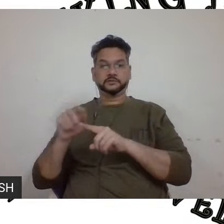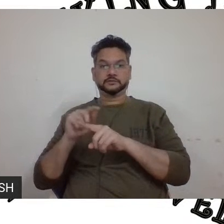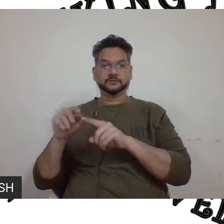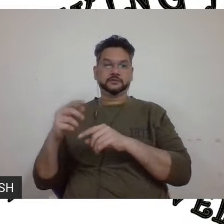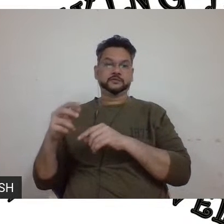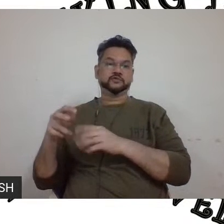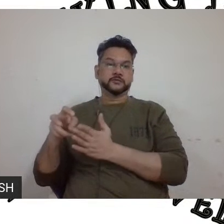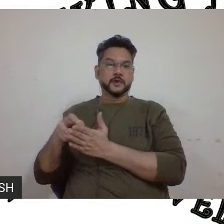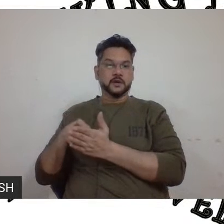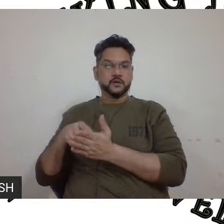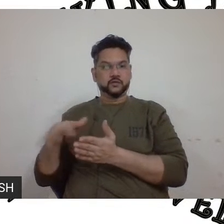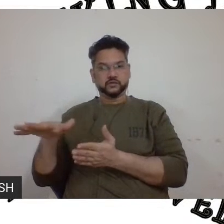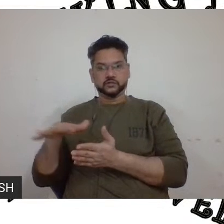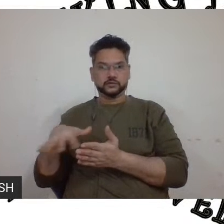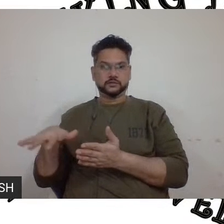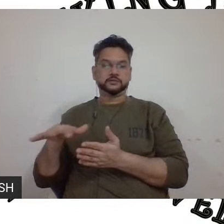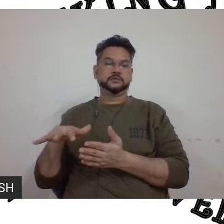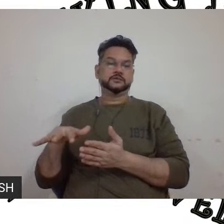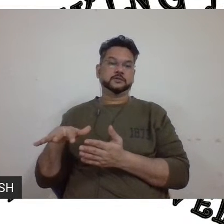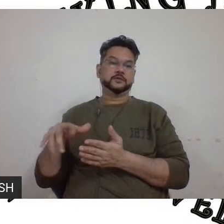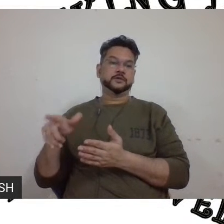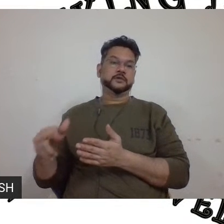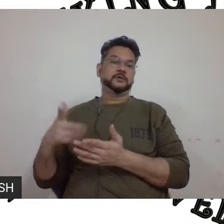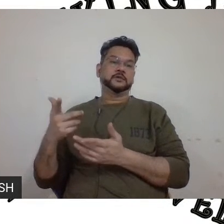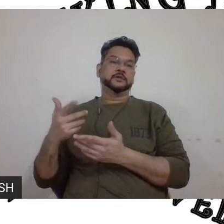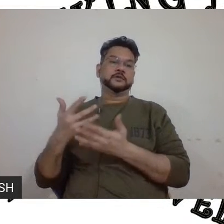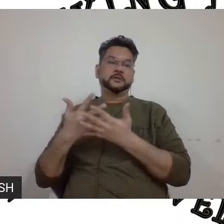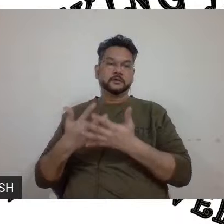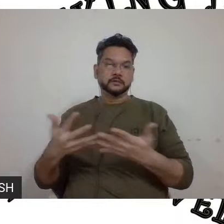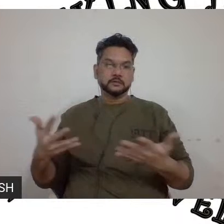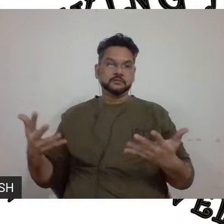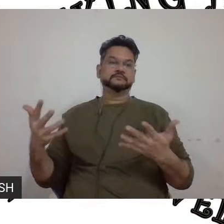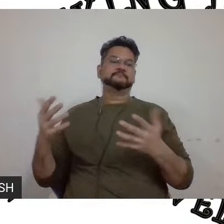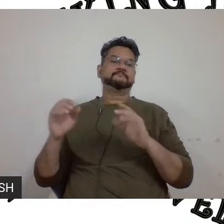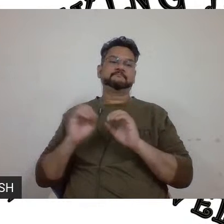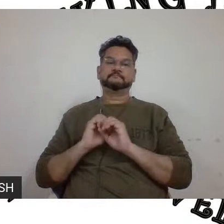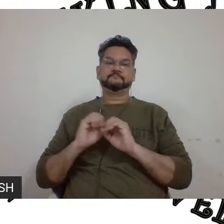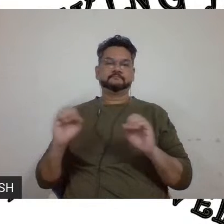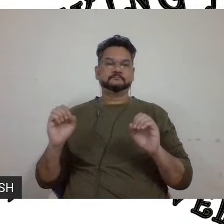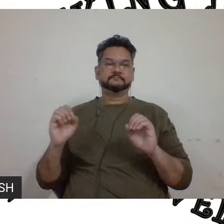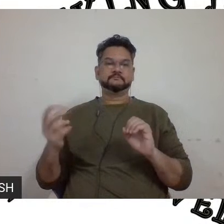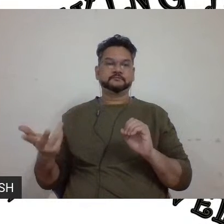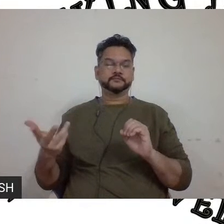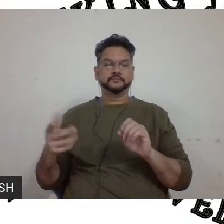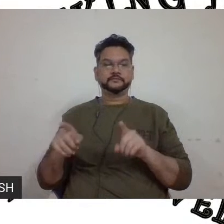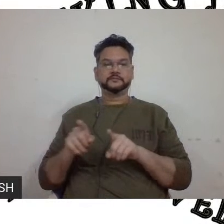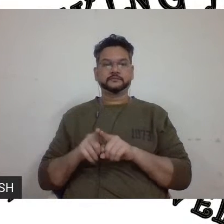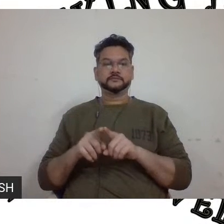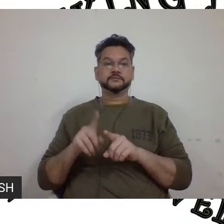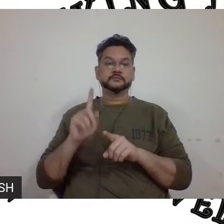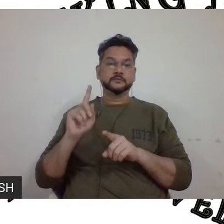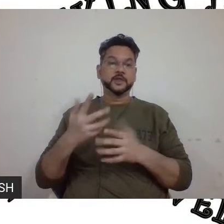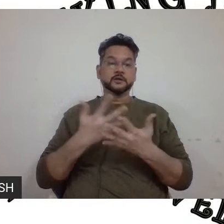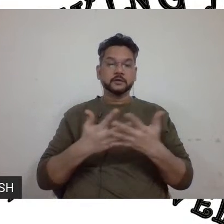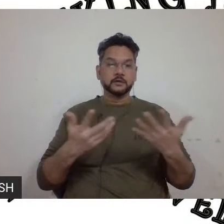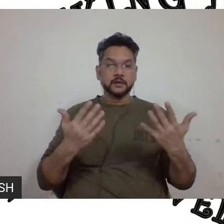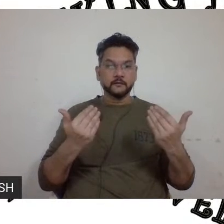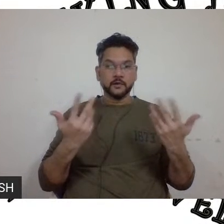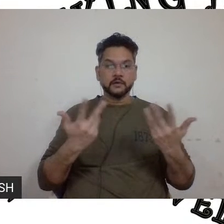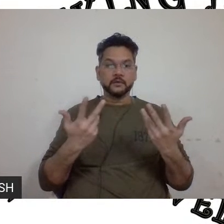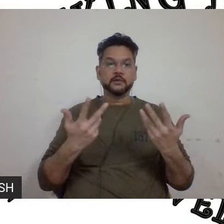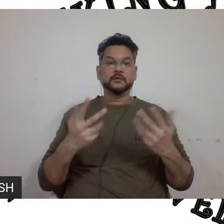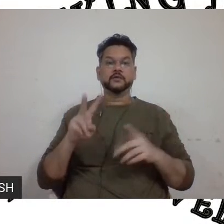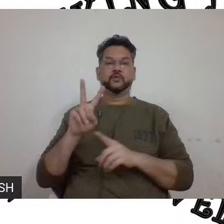rural areas, but the facilities of all kind is available there just of 20%.